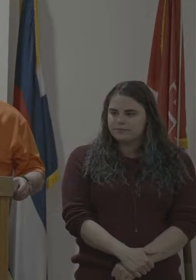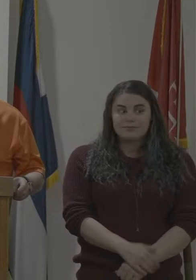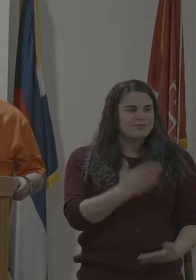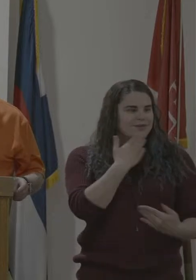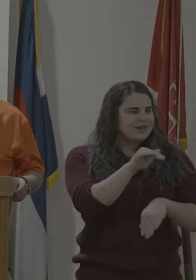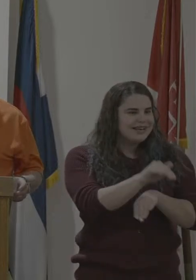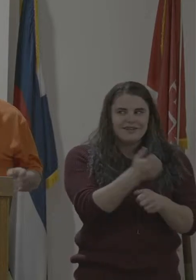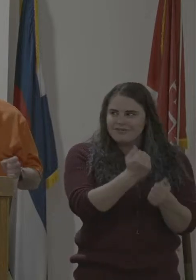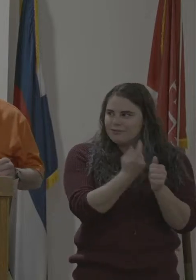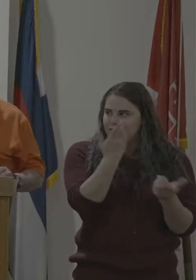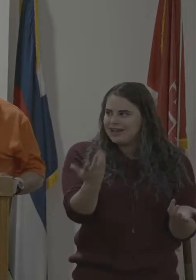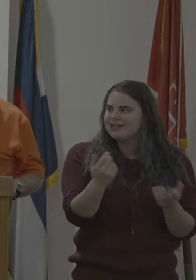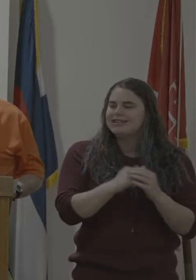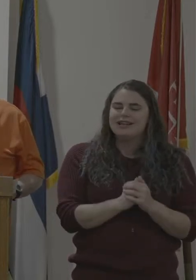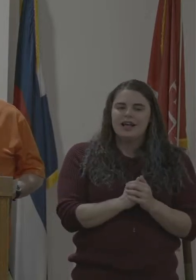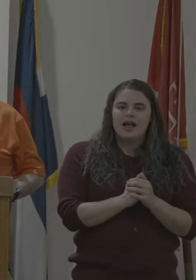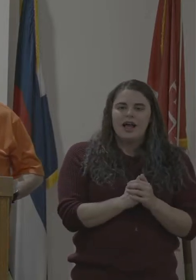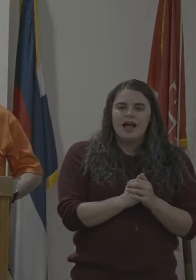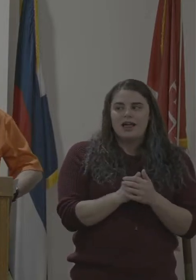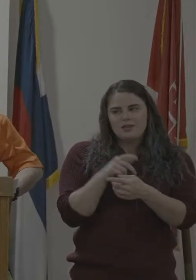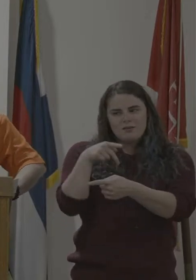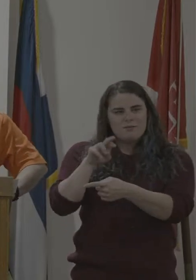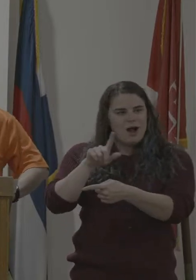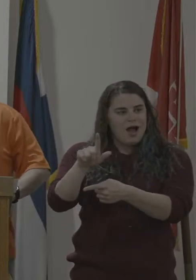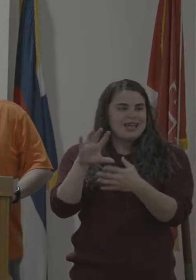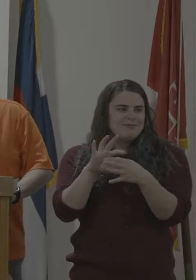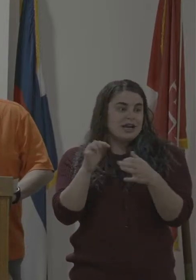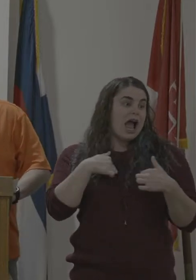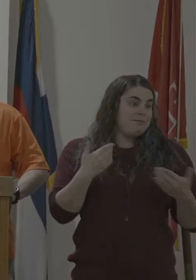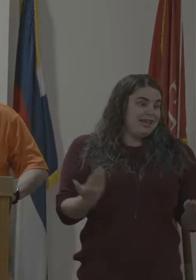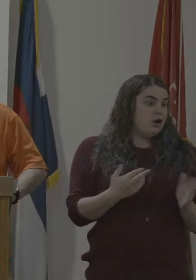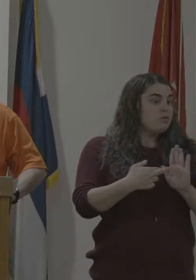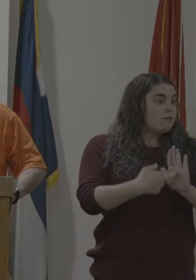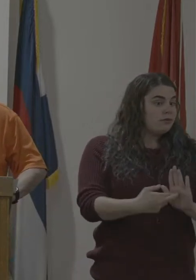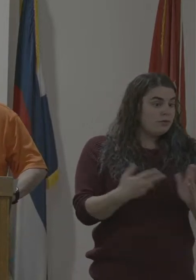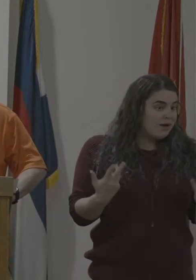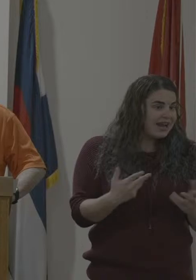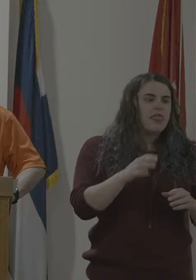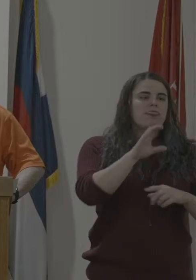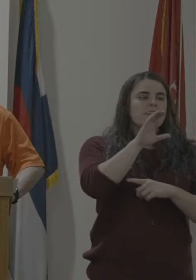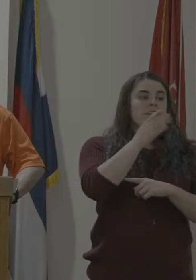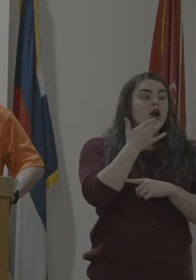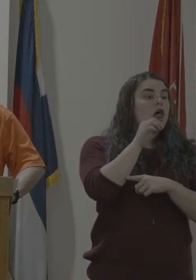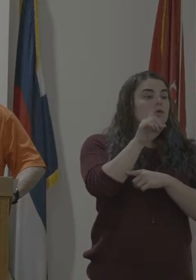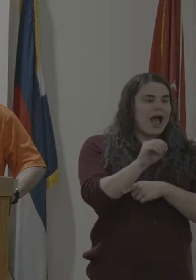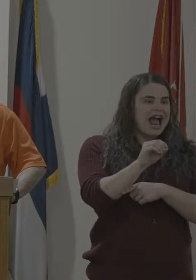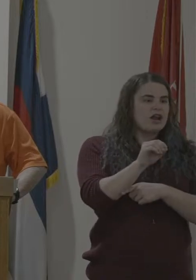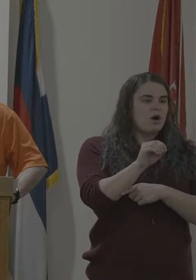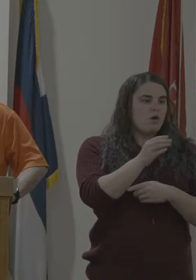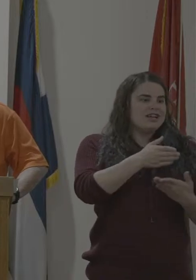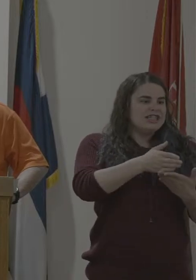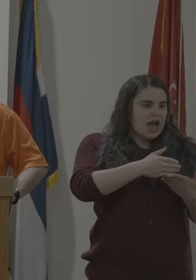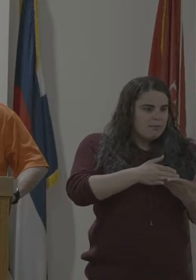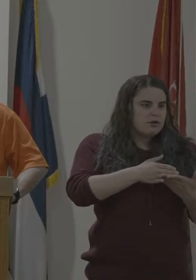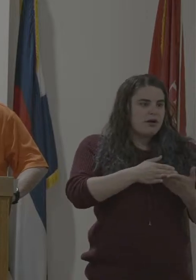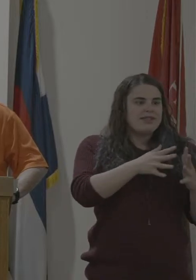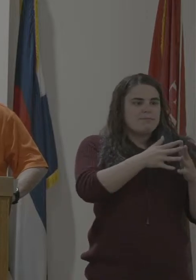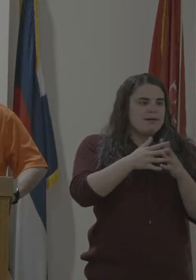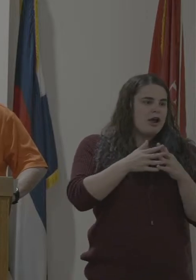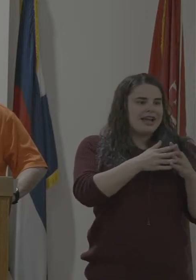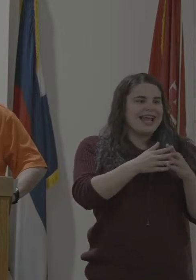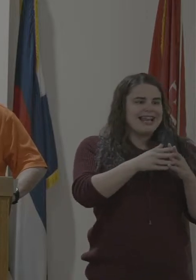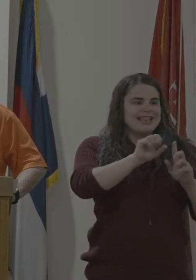Good evening, everyone. As Paul mentioned, I'm here representing the Colorado chapter of the American Society of